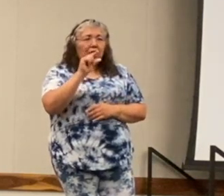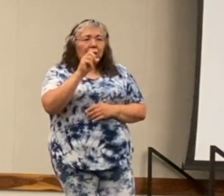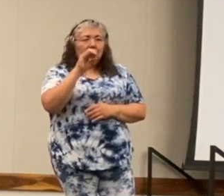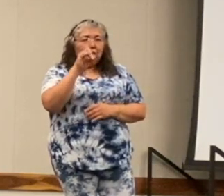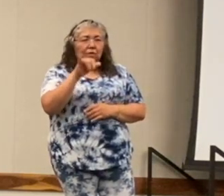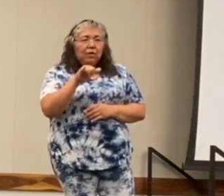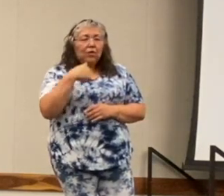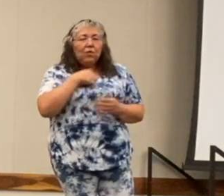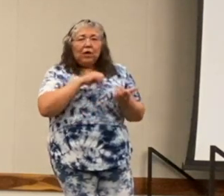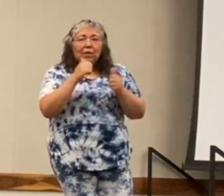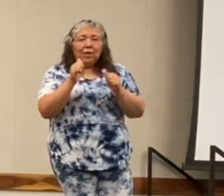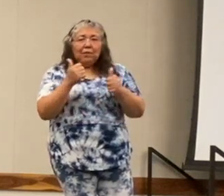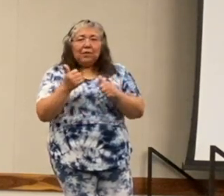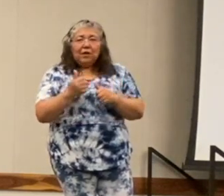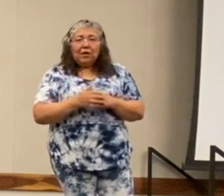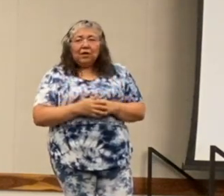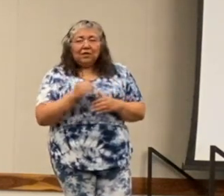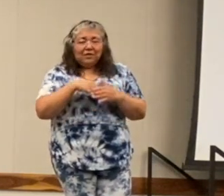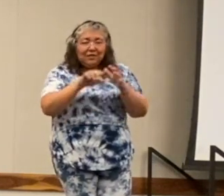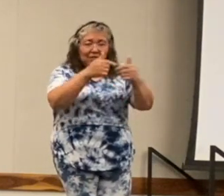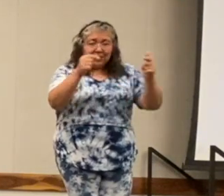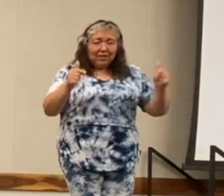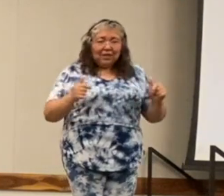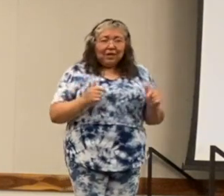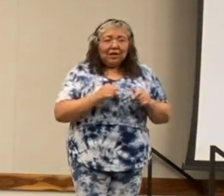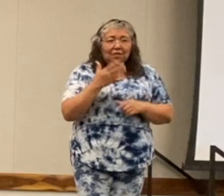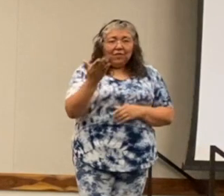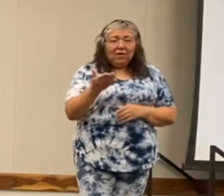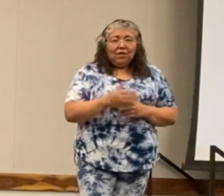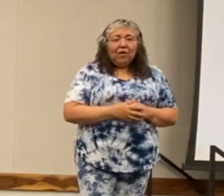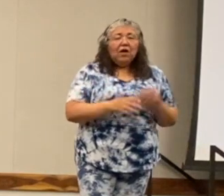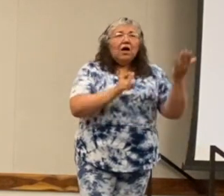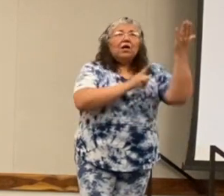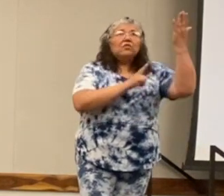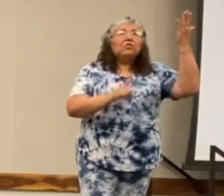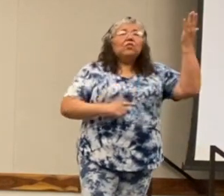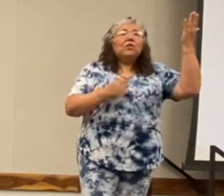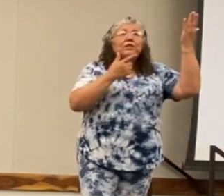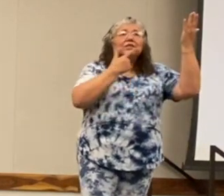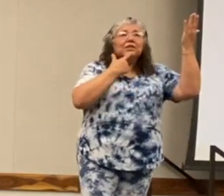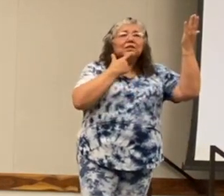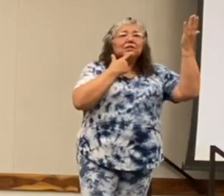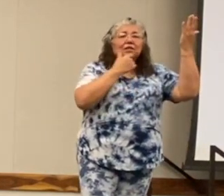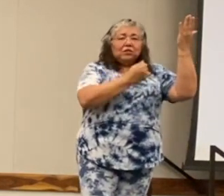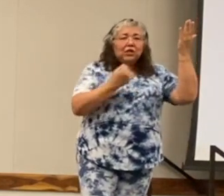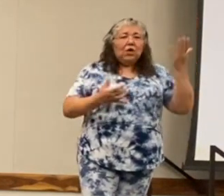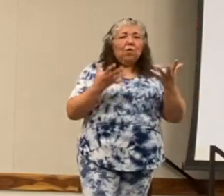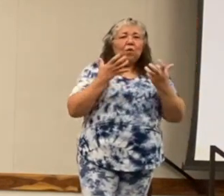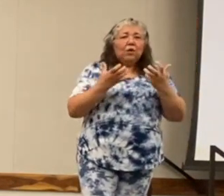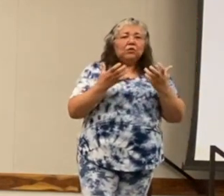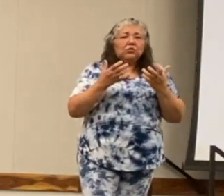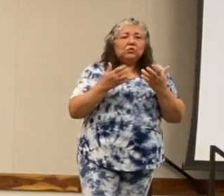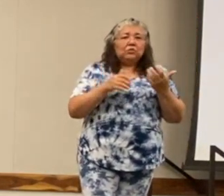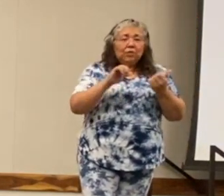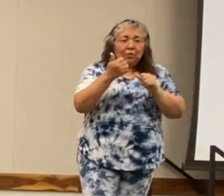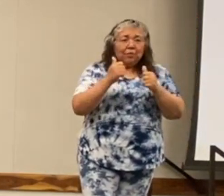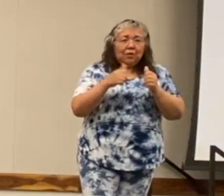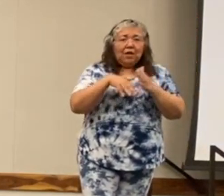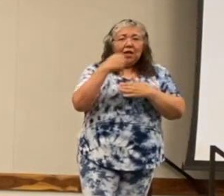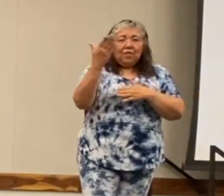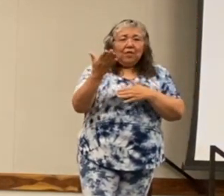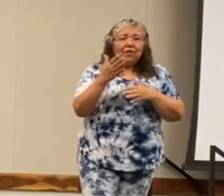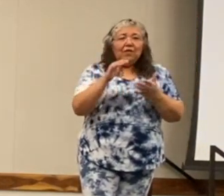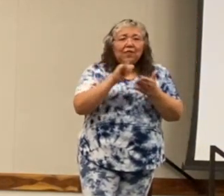And we baptized in the lake there. And the Lord says, Jason, I want you to be baptized out there in that